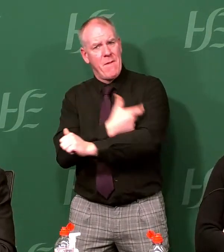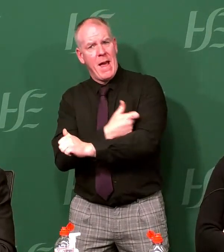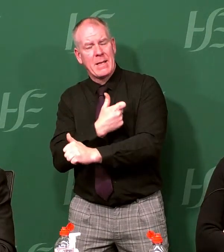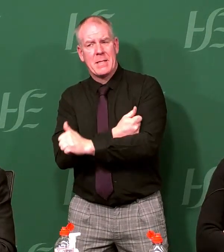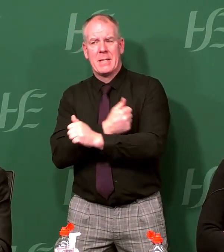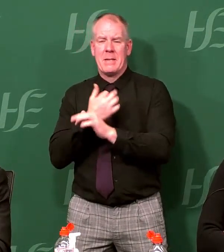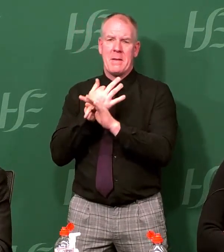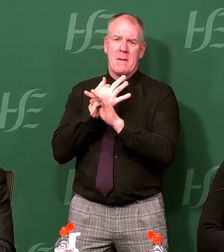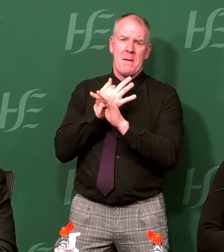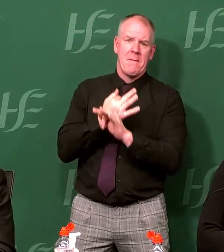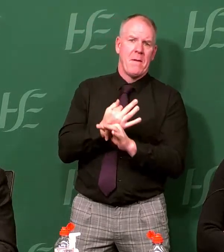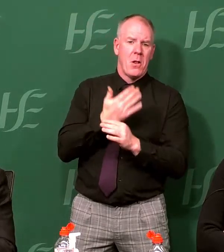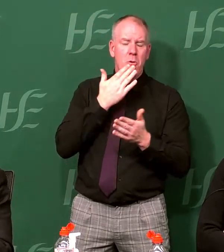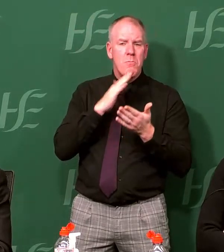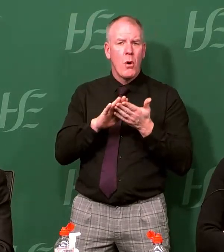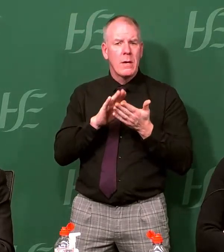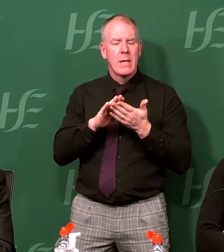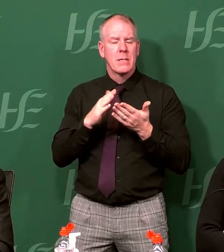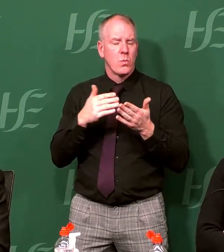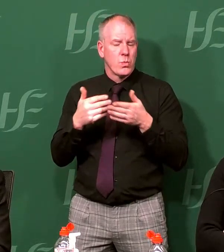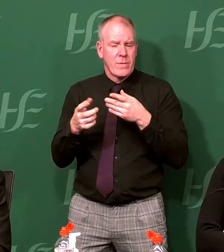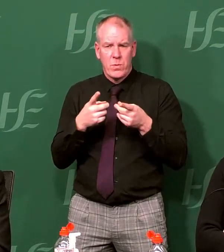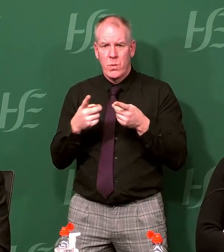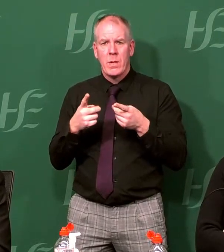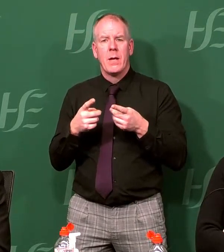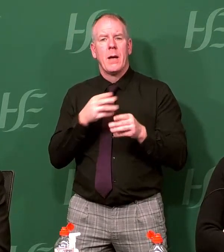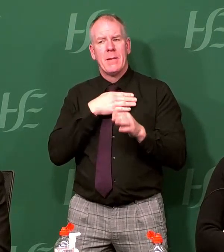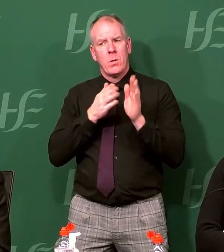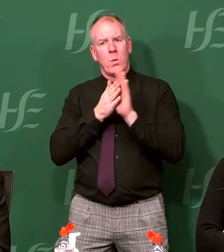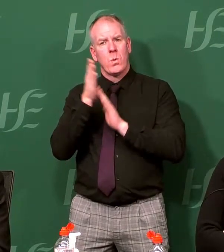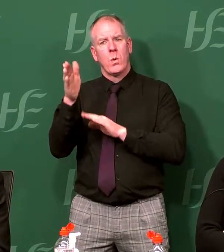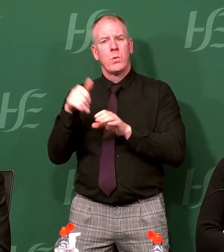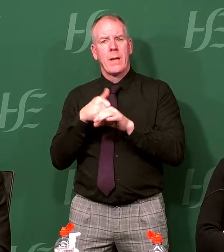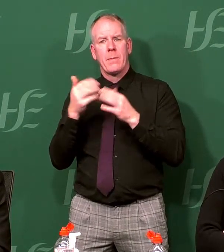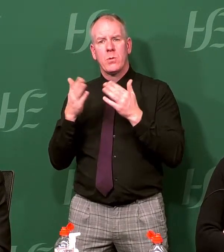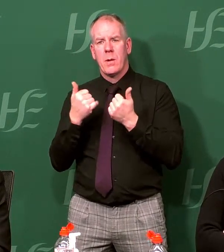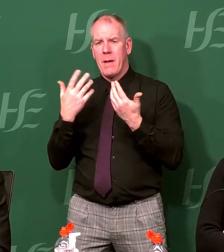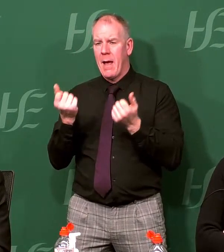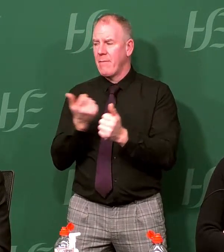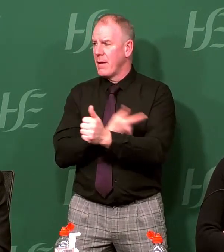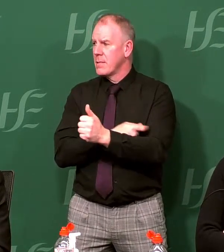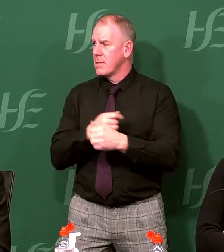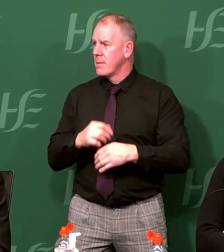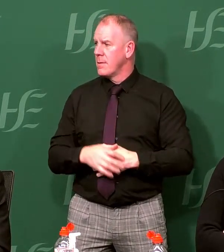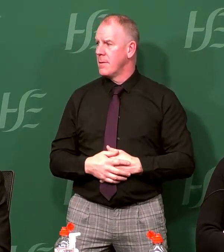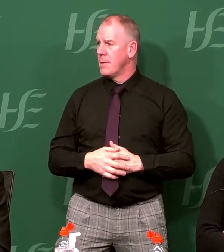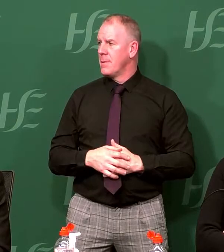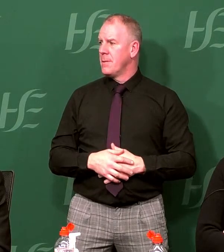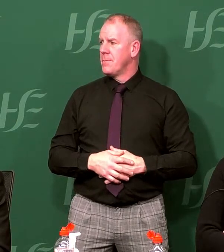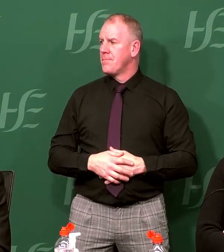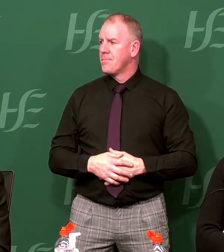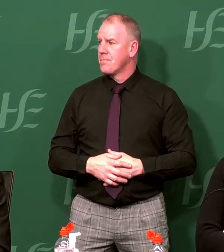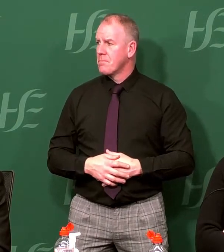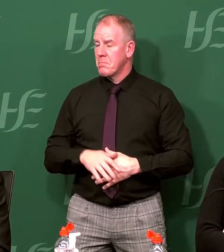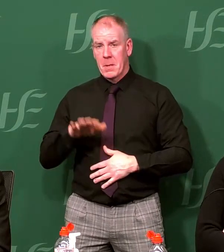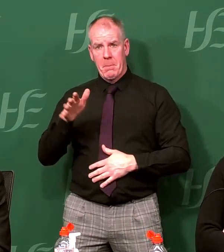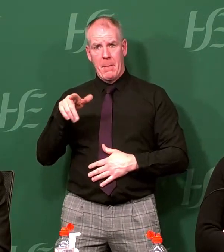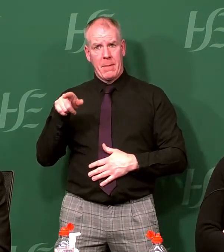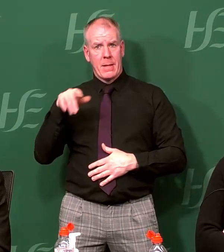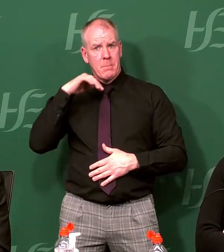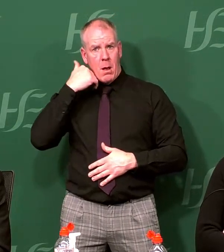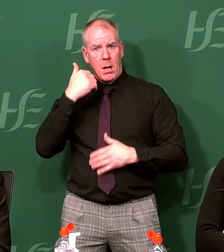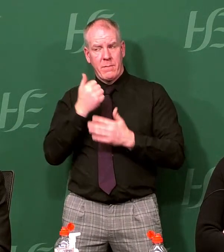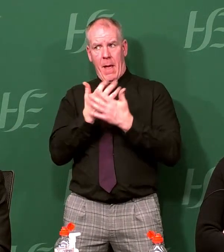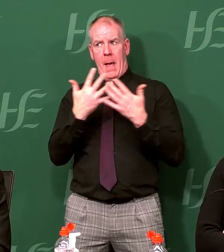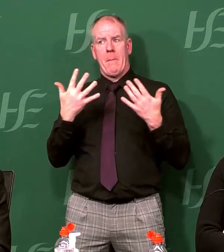your booking, or indeed, please go to your pharmacy and seek it as well. Is there a part of that as well might be the number of cases that we've